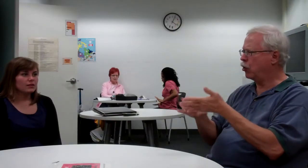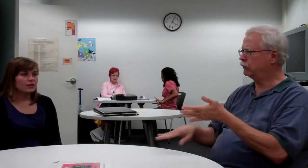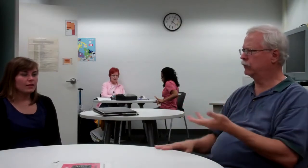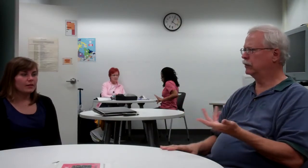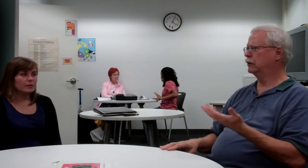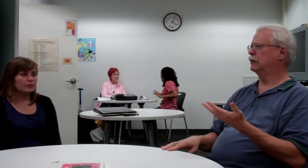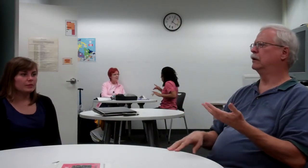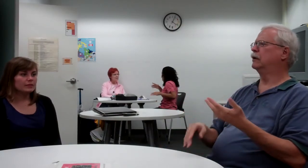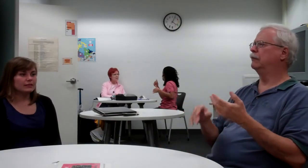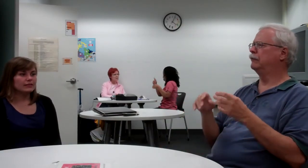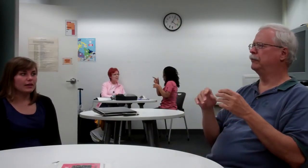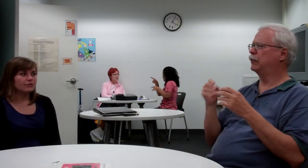A lot of people are being laid off,